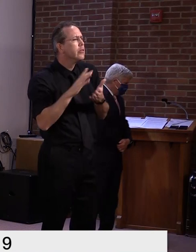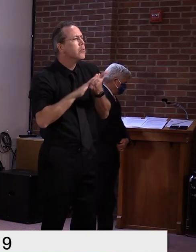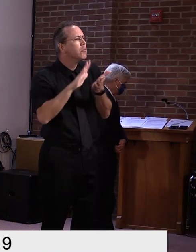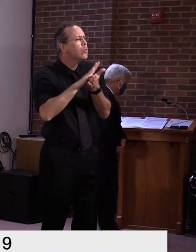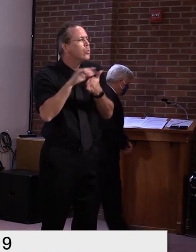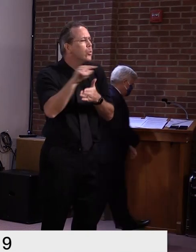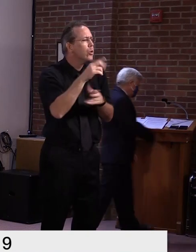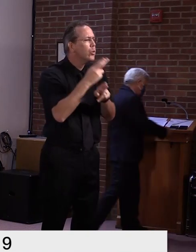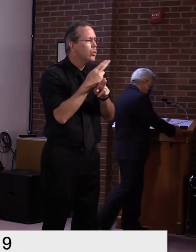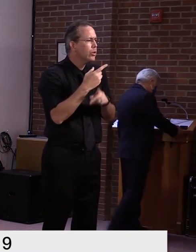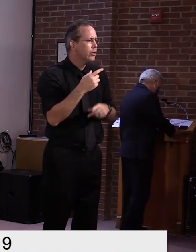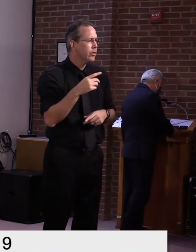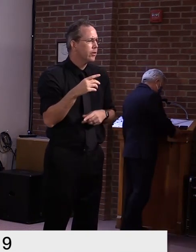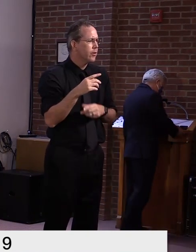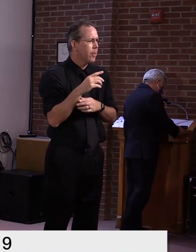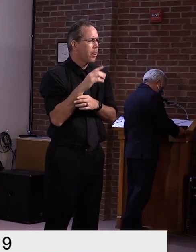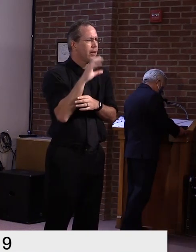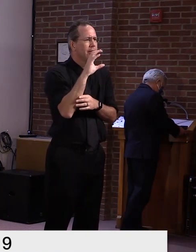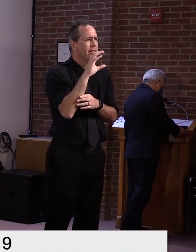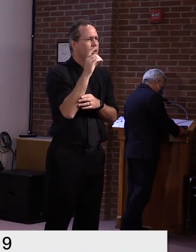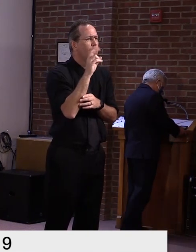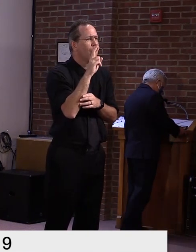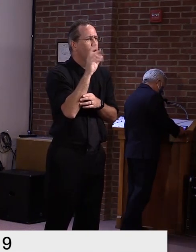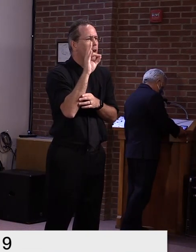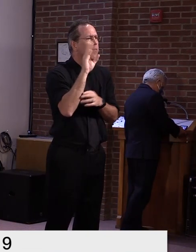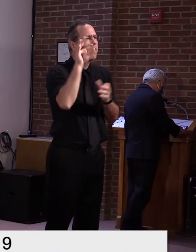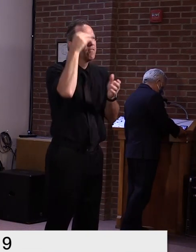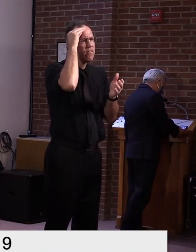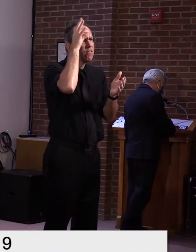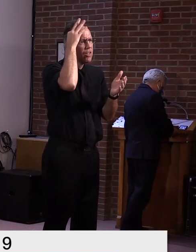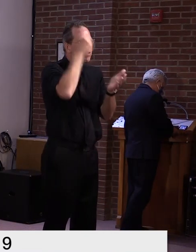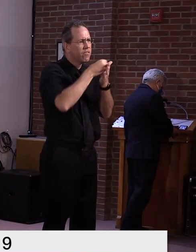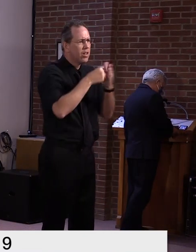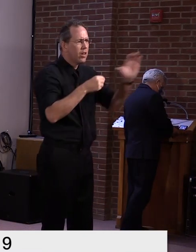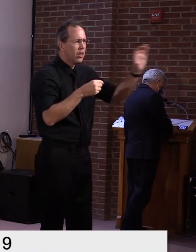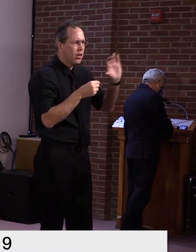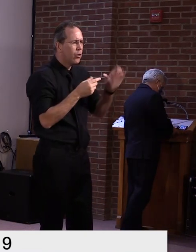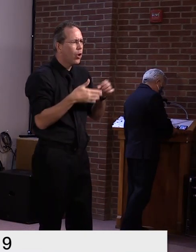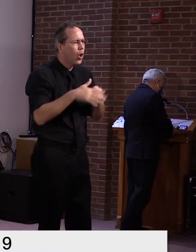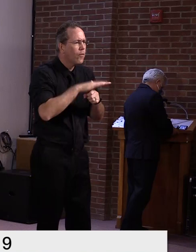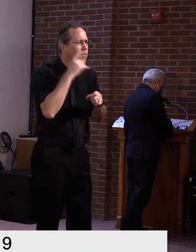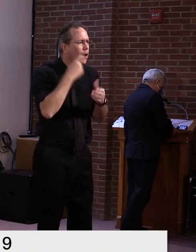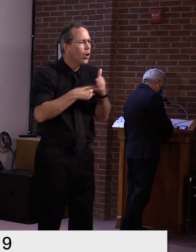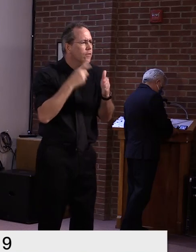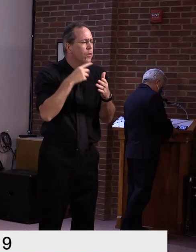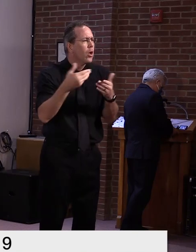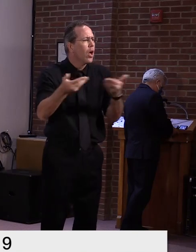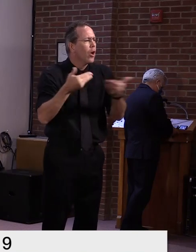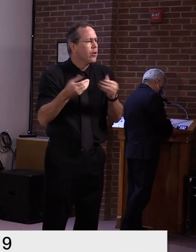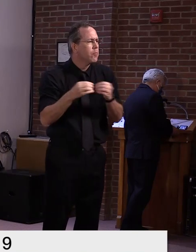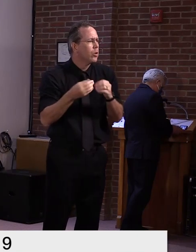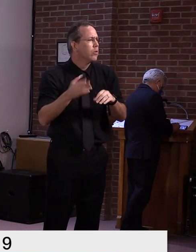CRF or what we call the ESSER fund, to address those additional costs. Okay, and can you just touch on, I